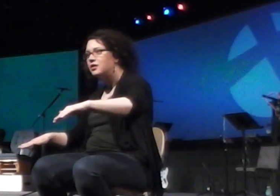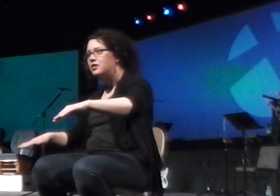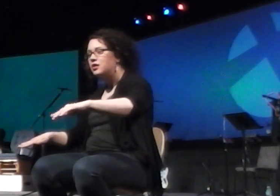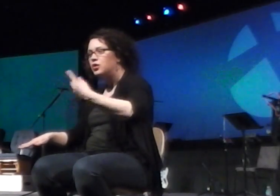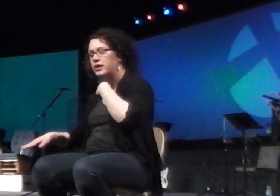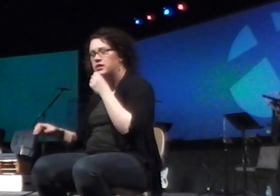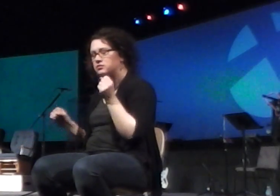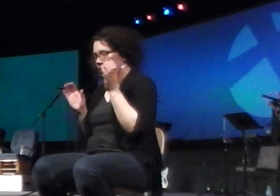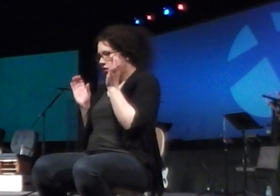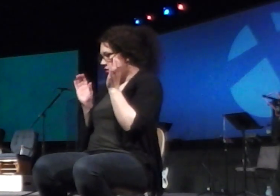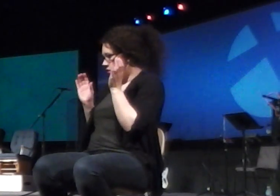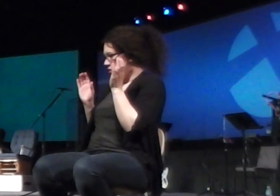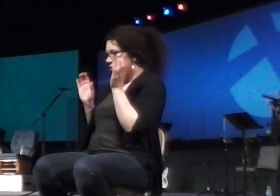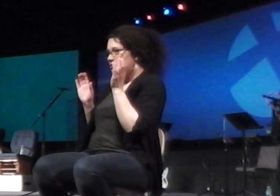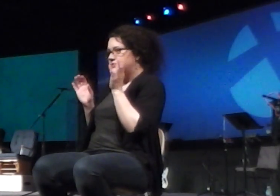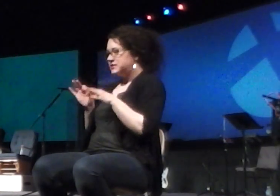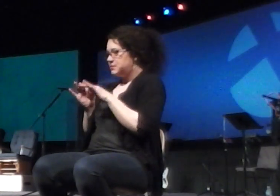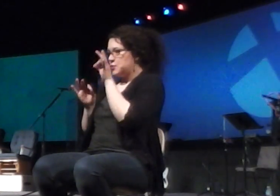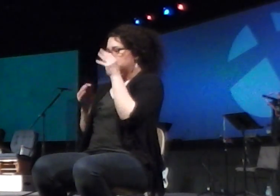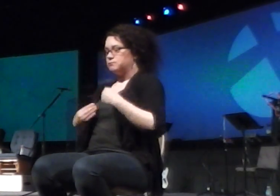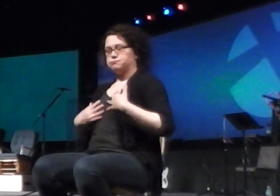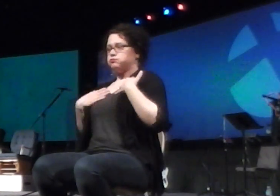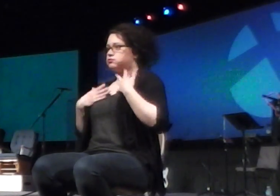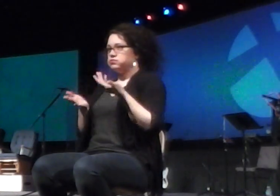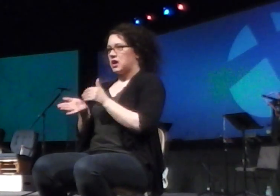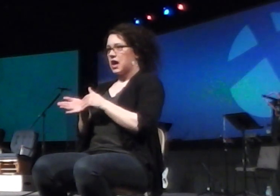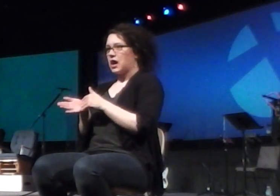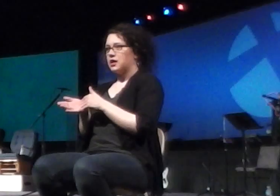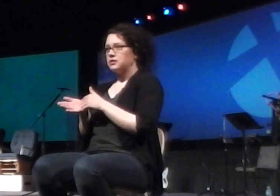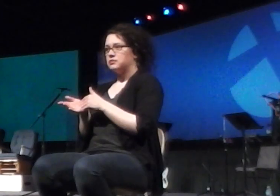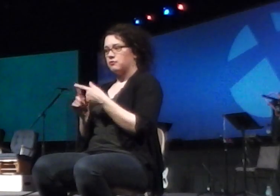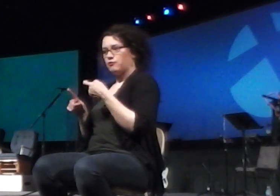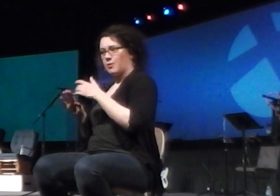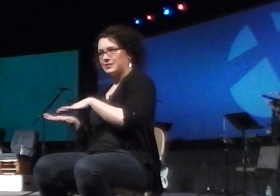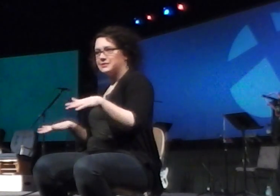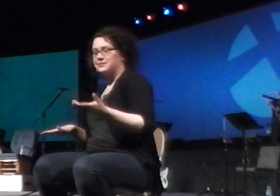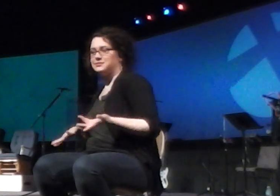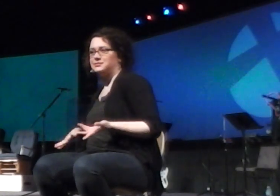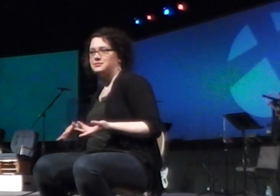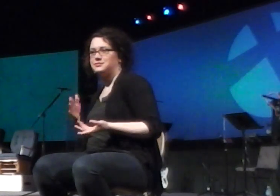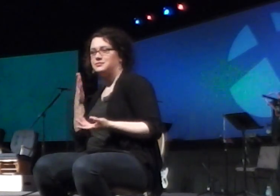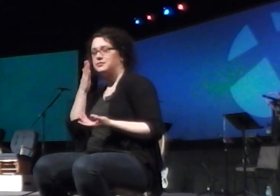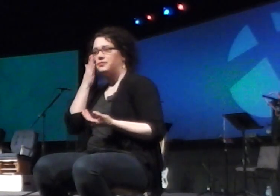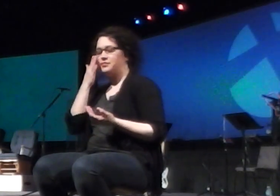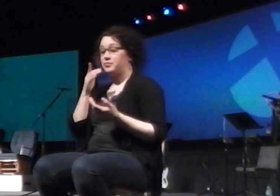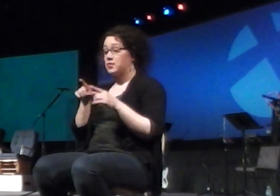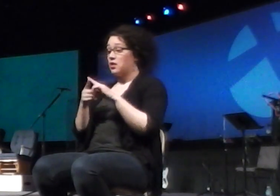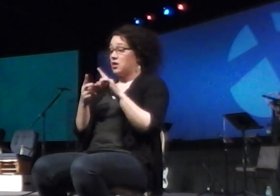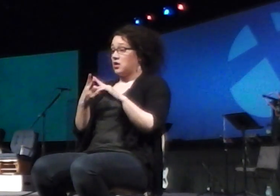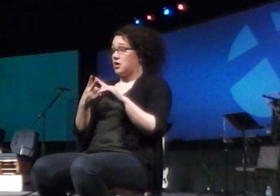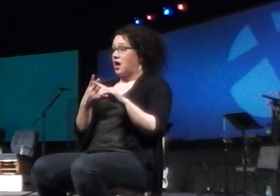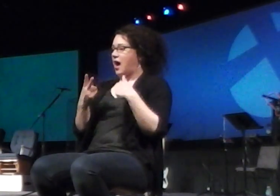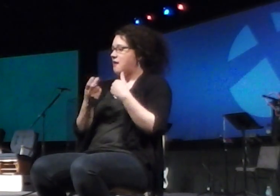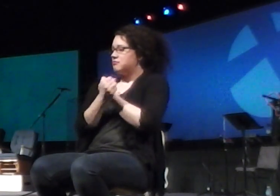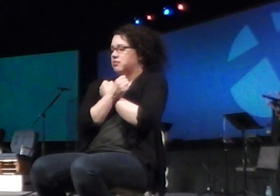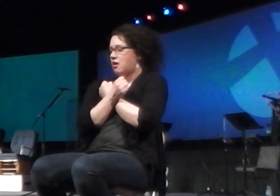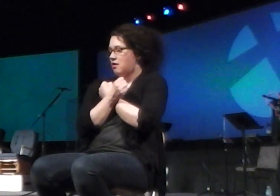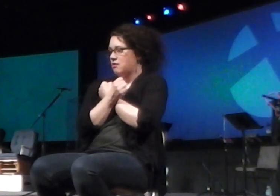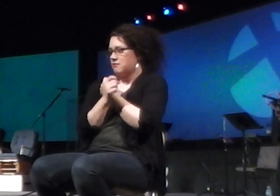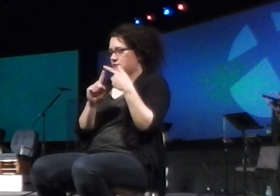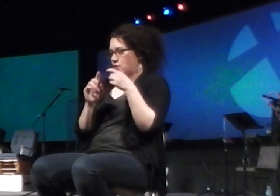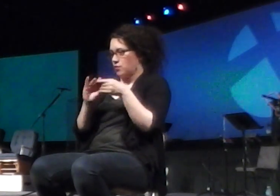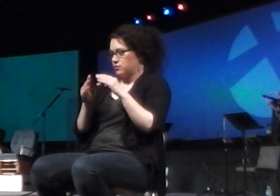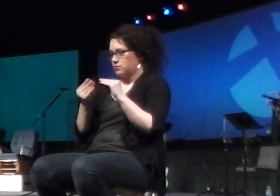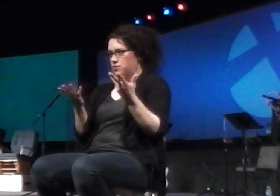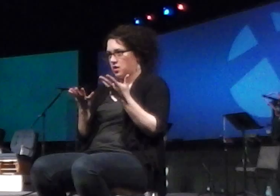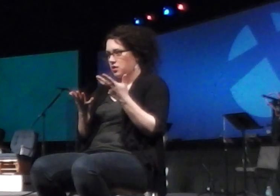us up again in our lives to spiritual things. But the other thing I love about this passage of Scripture is that Samuel, when he hears the